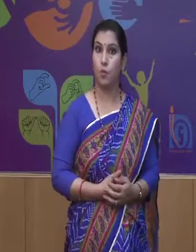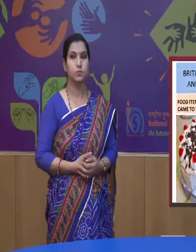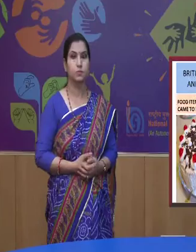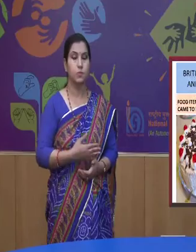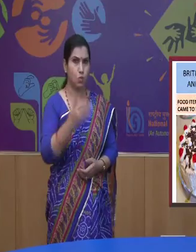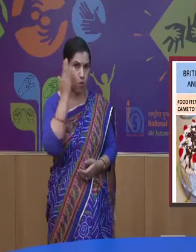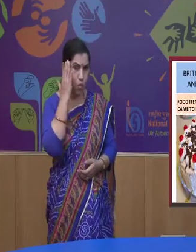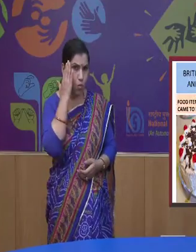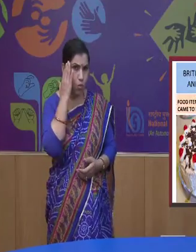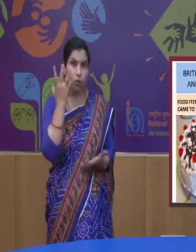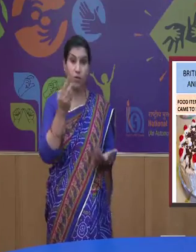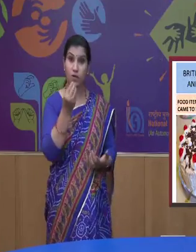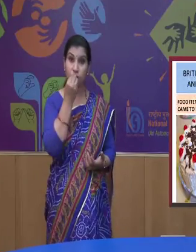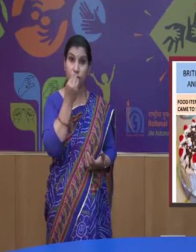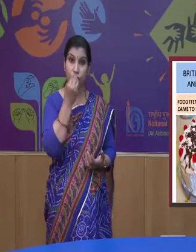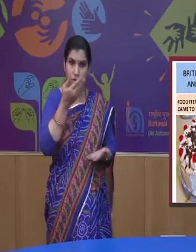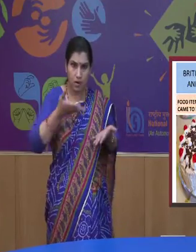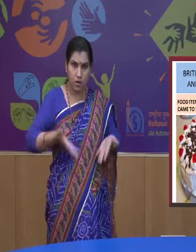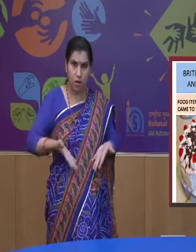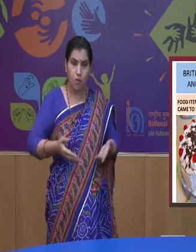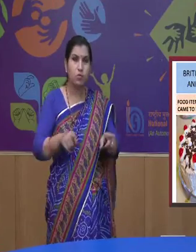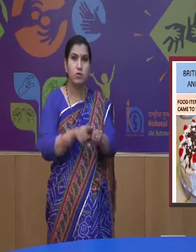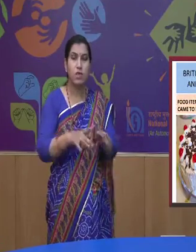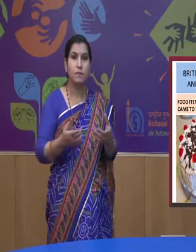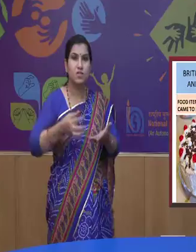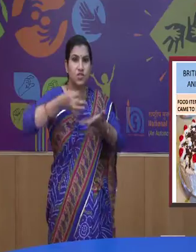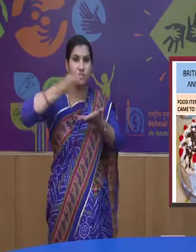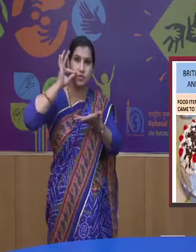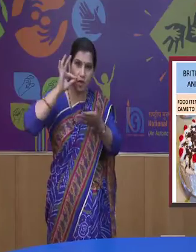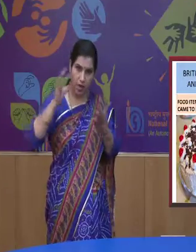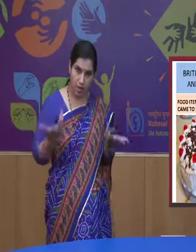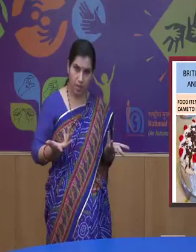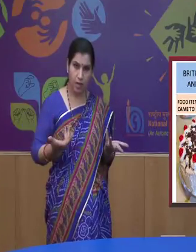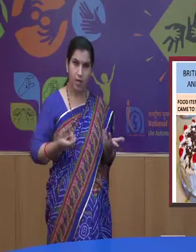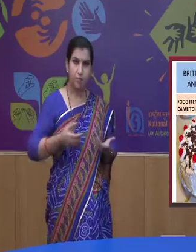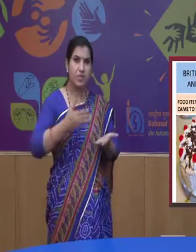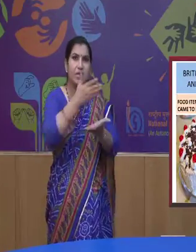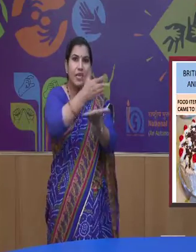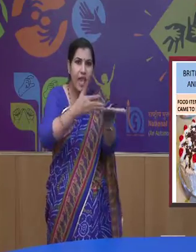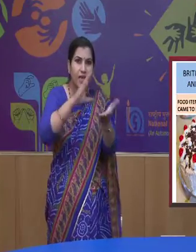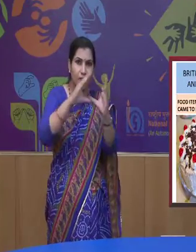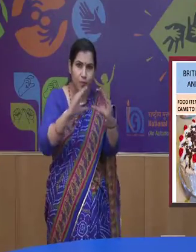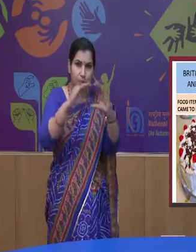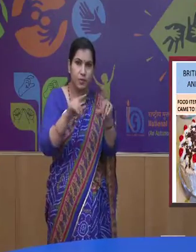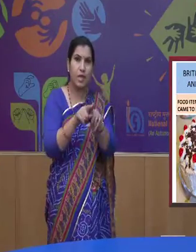Do you know that the food items like tea, cake, and